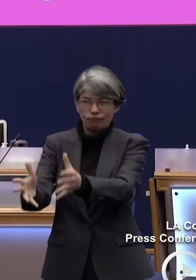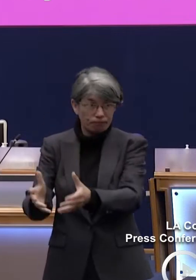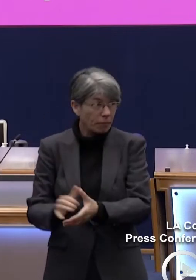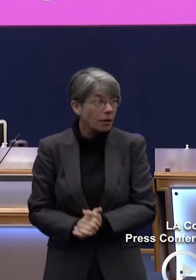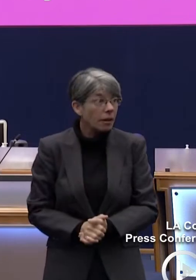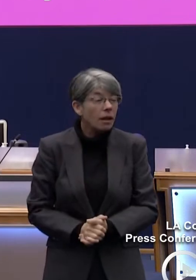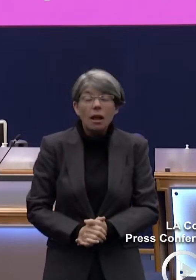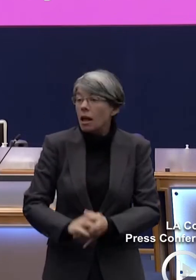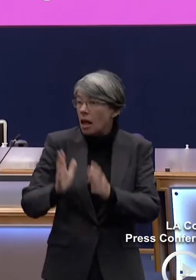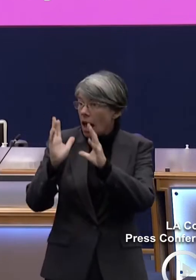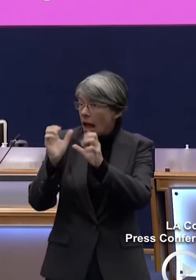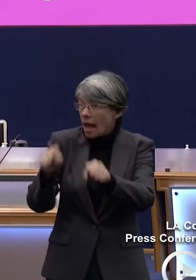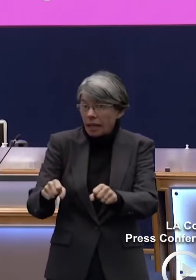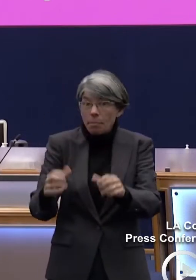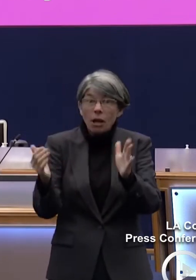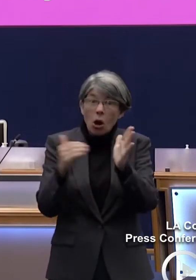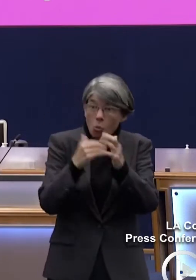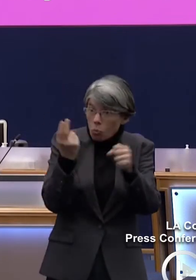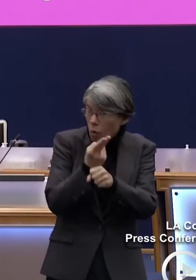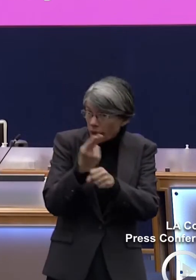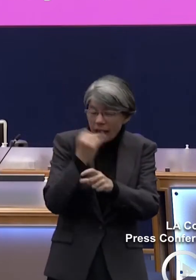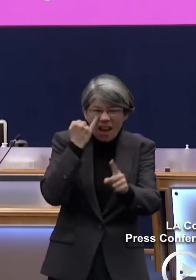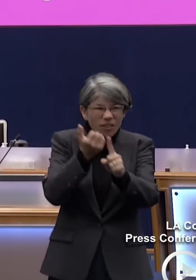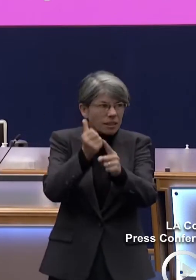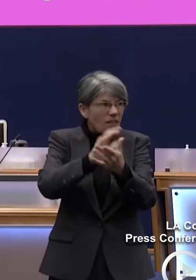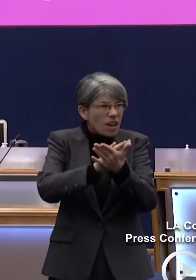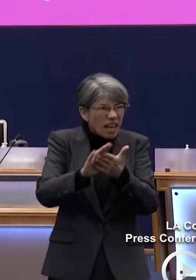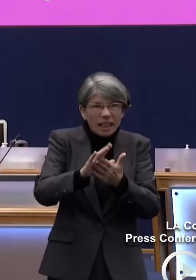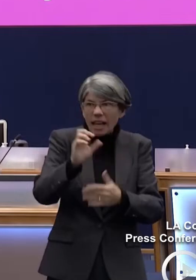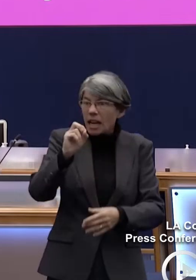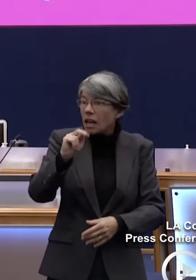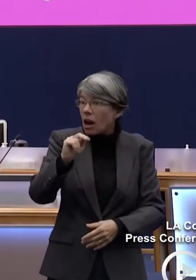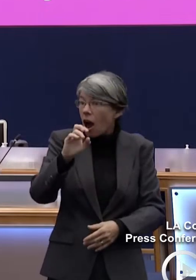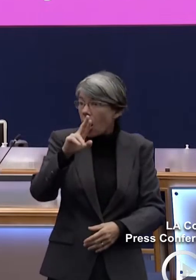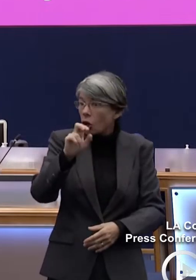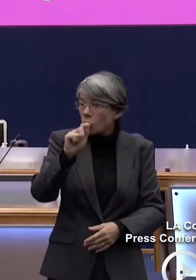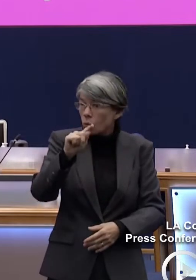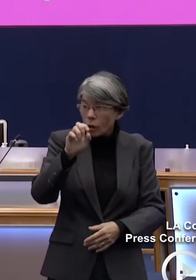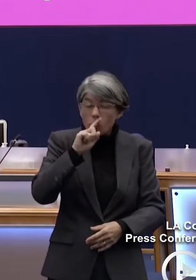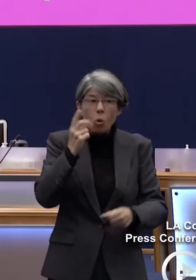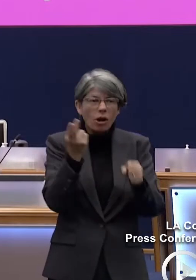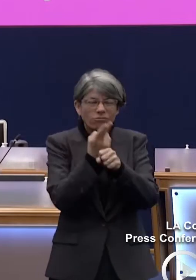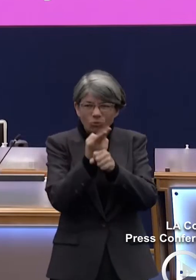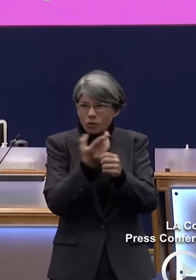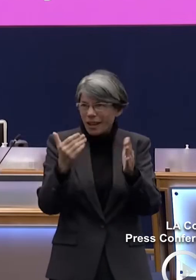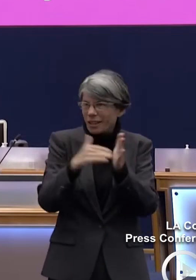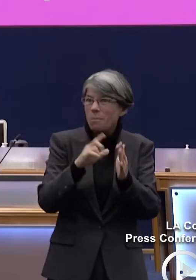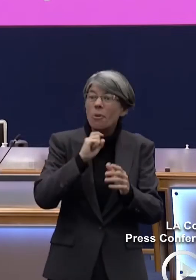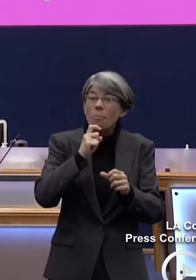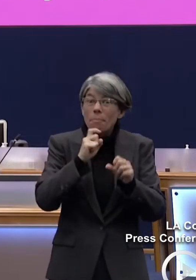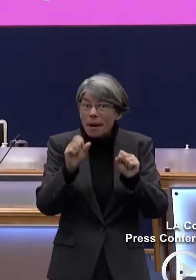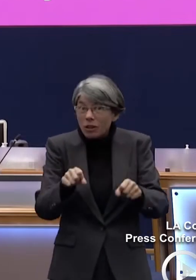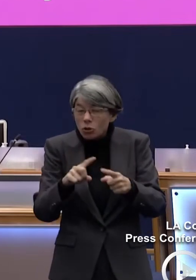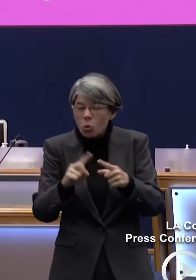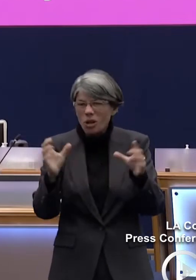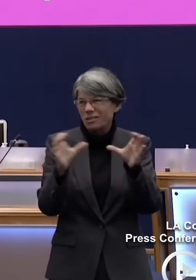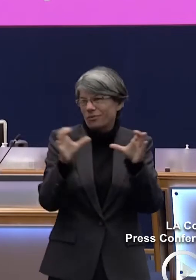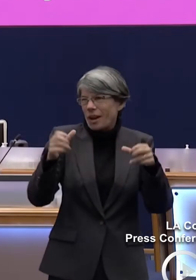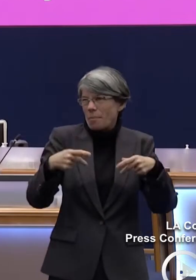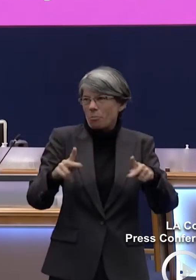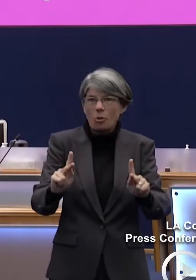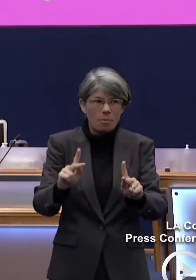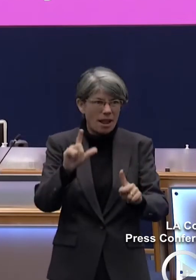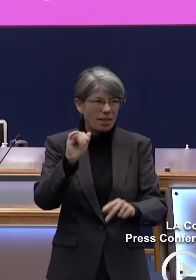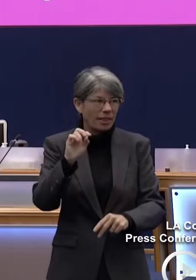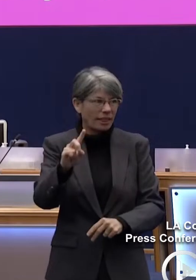final destinations could be a recycling center if it is clean concrete or recyclable metals, or it could be a certified permitted